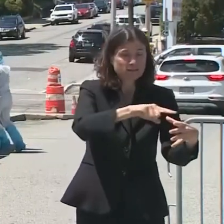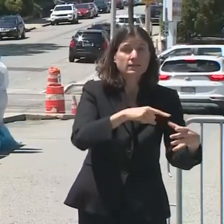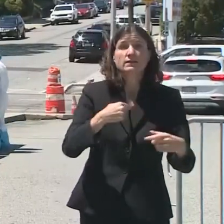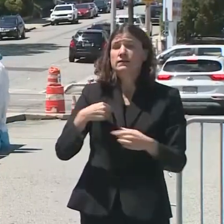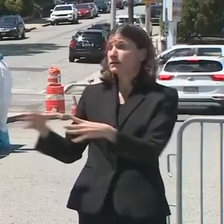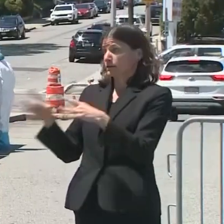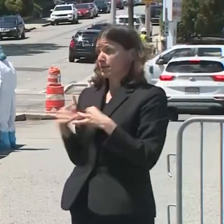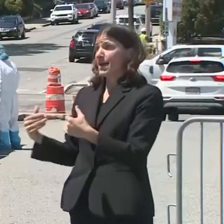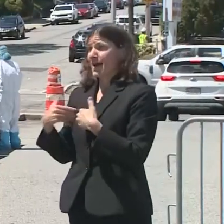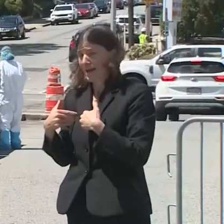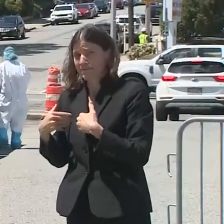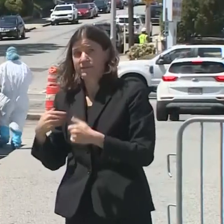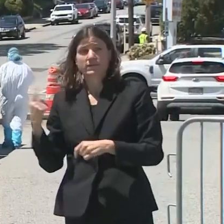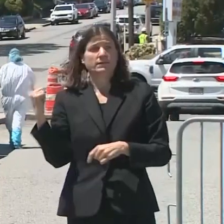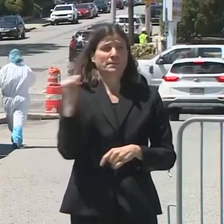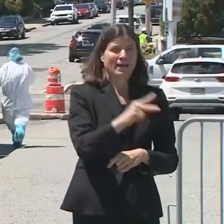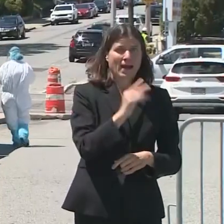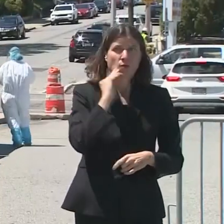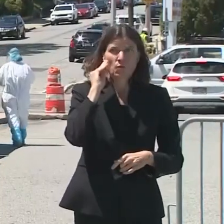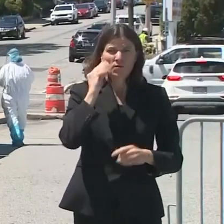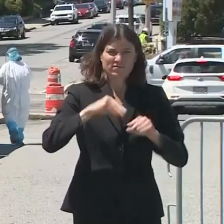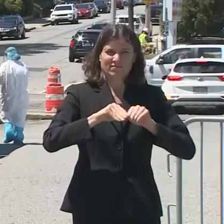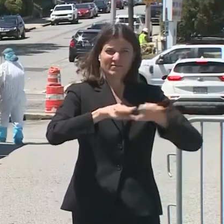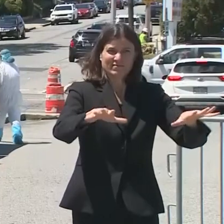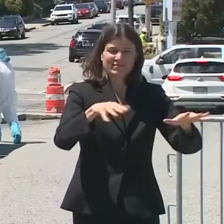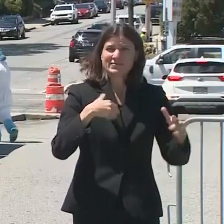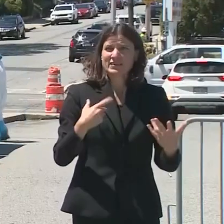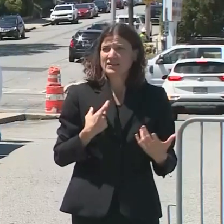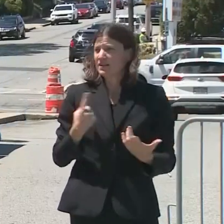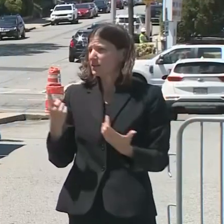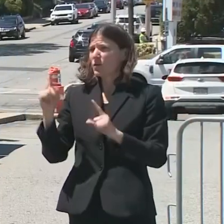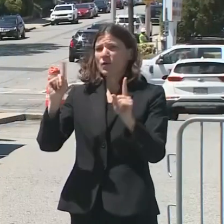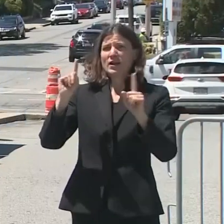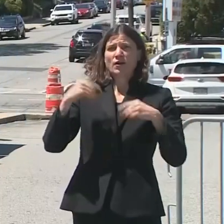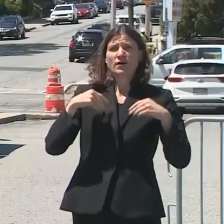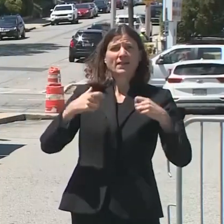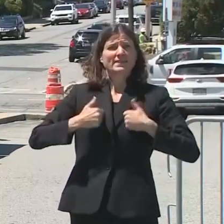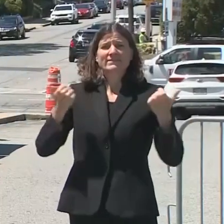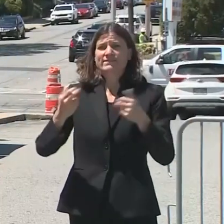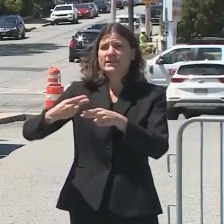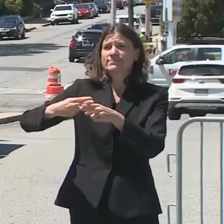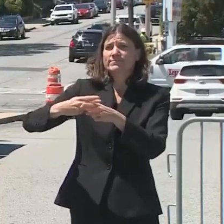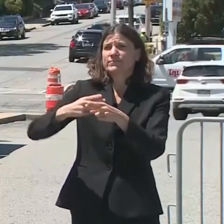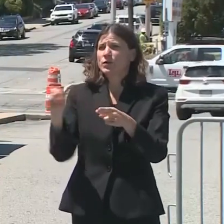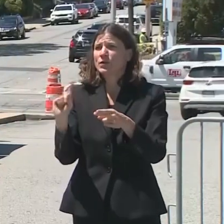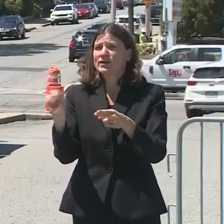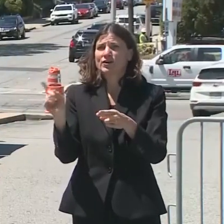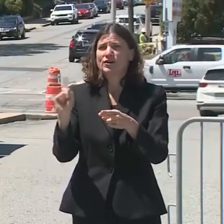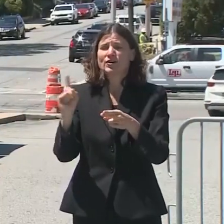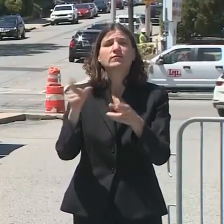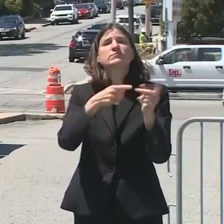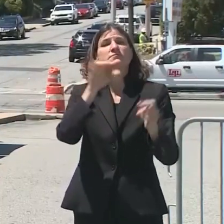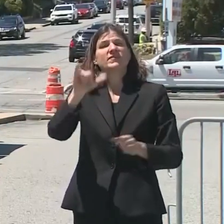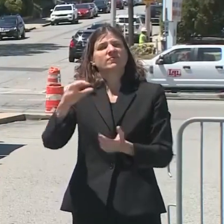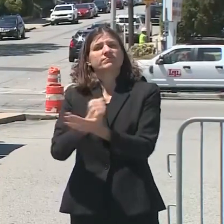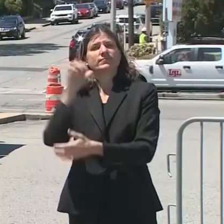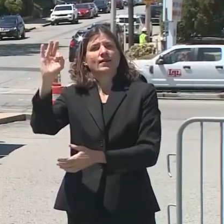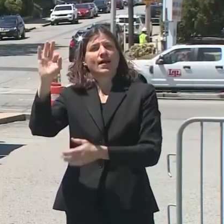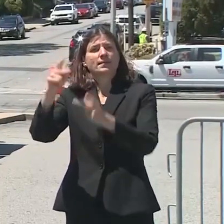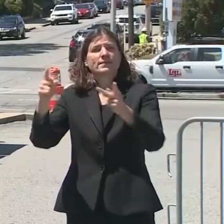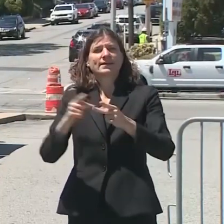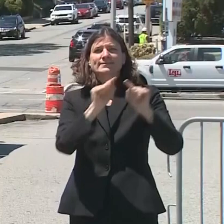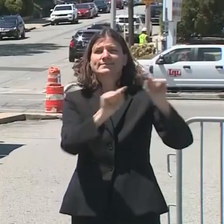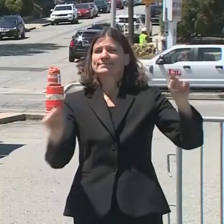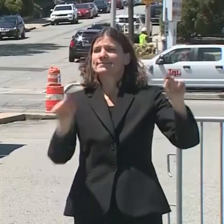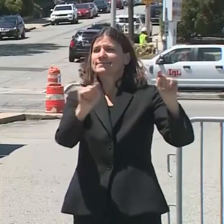live with them. STAR's done tremendous work to provide support and services for different stages of COVID-19 and